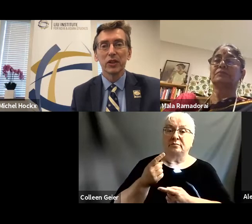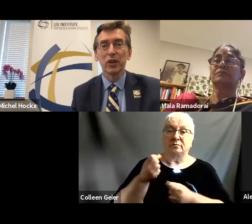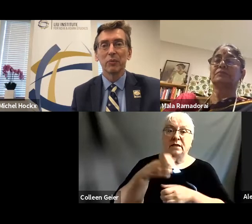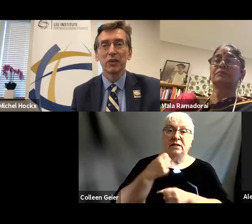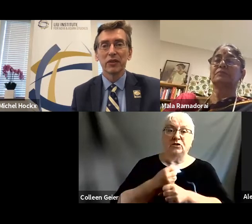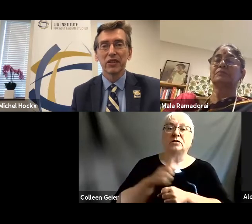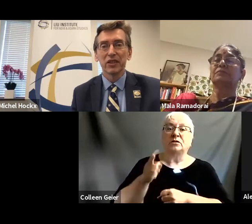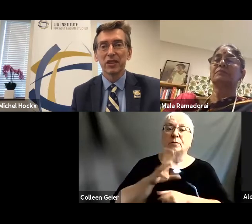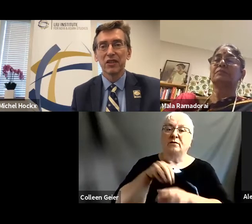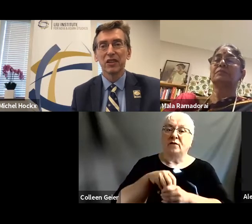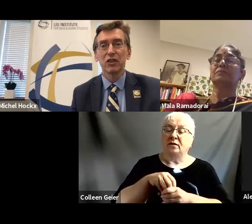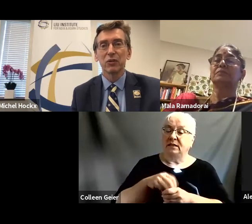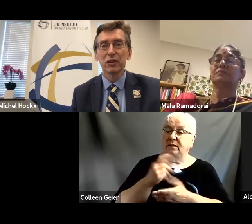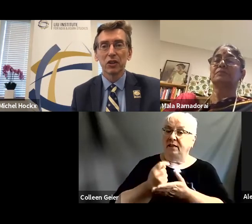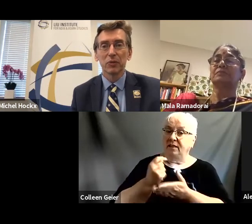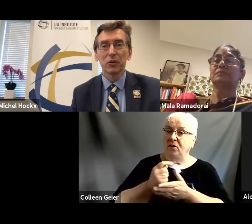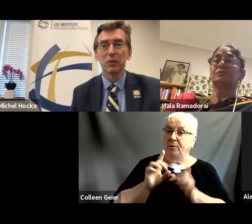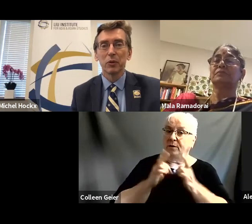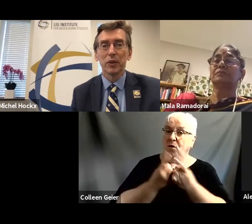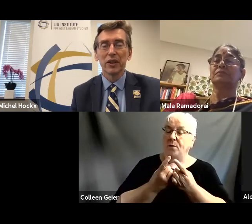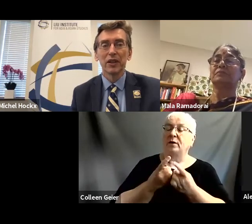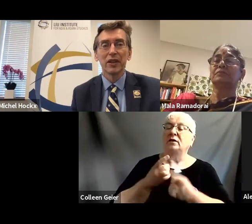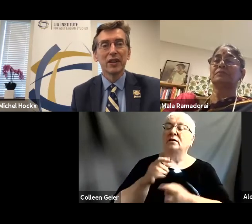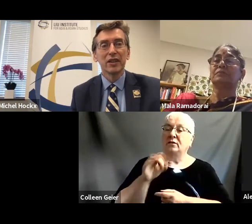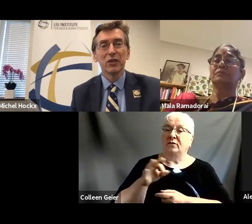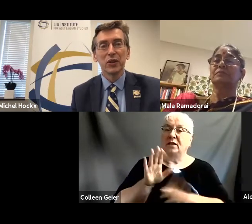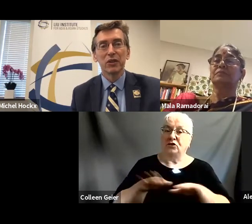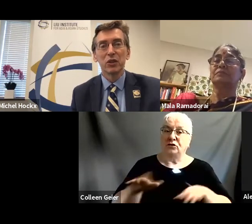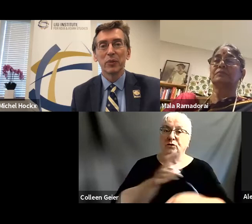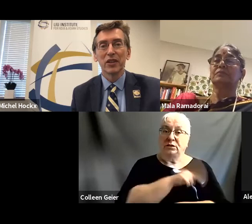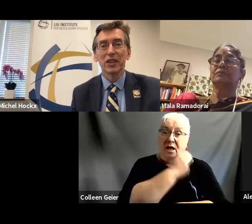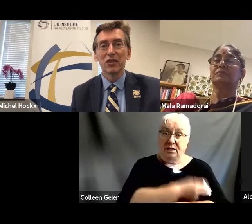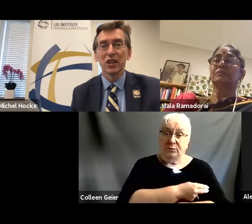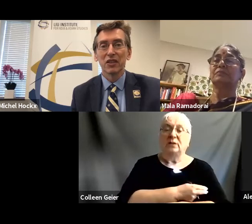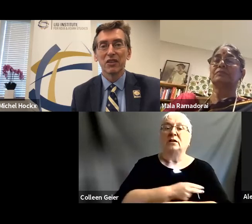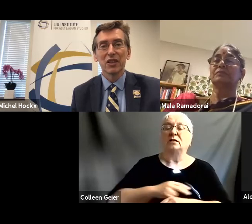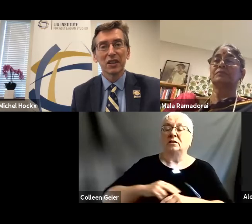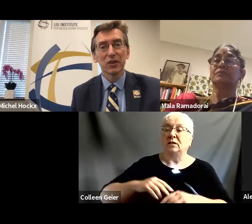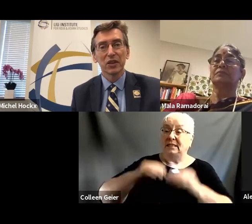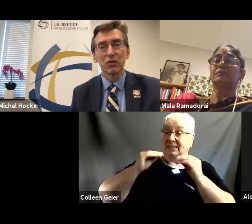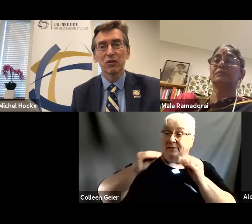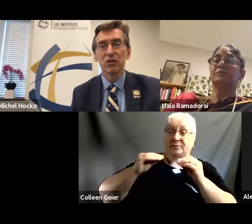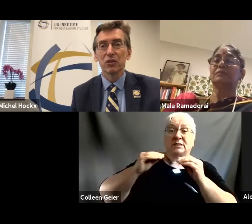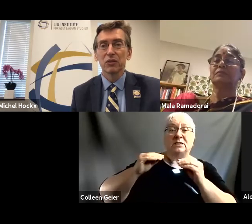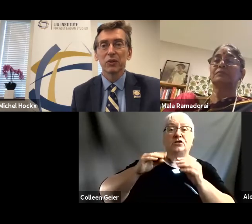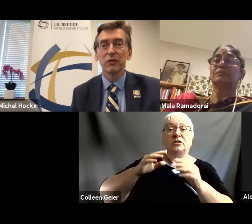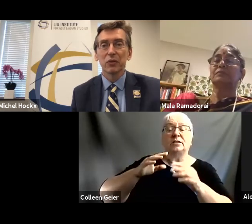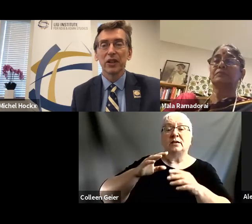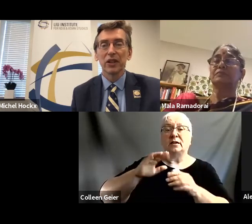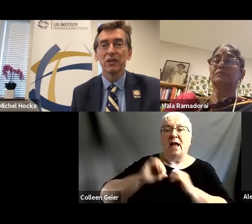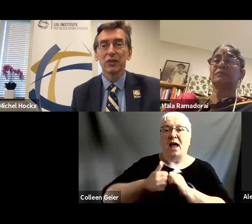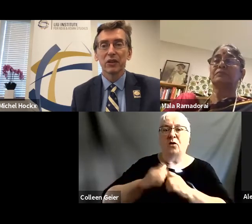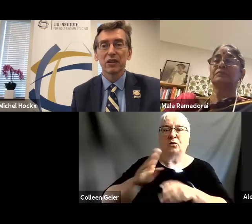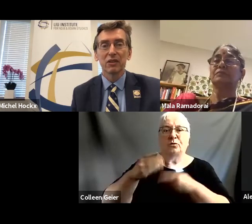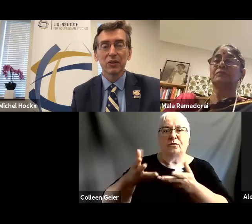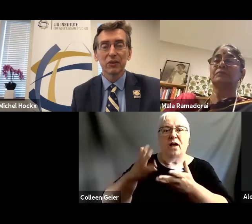therapy department of SRCC Children's Hospital in Mumbai, devoted to imparting education and life skills to children with a